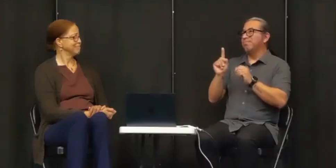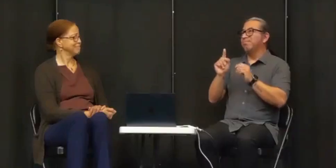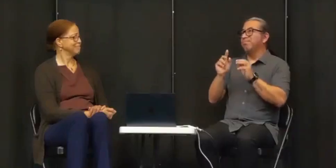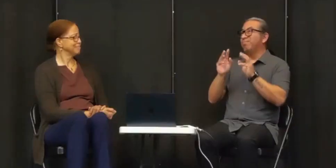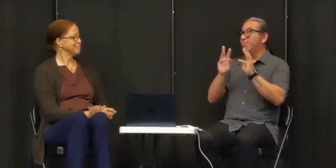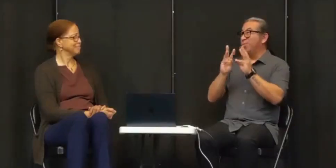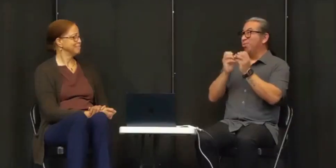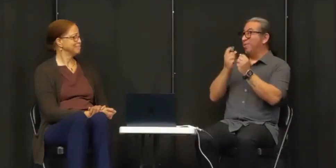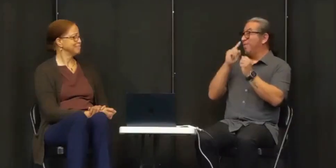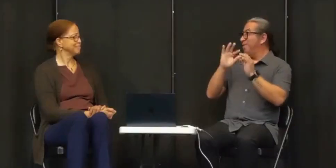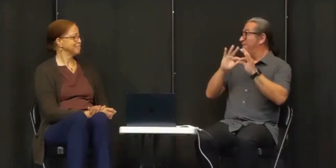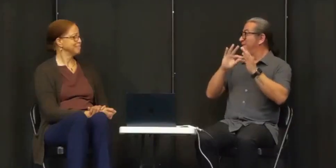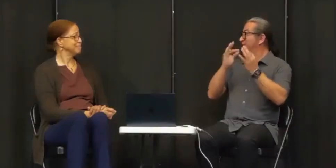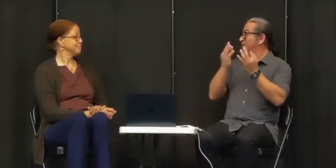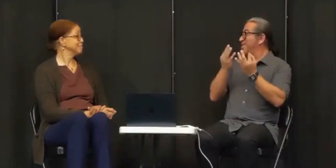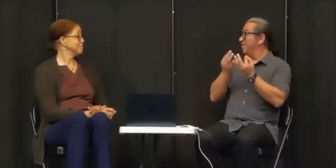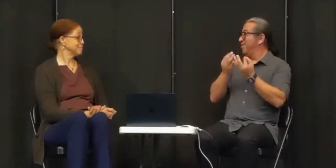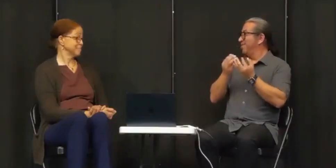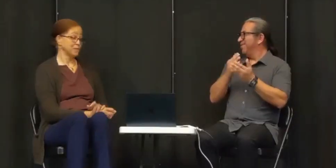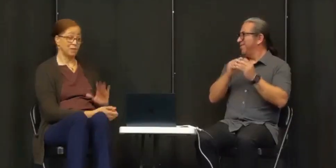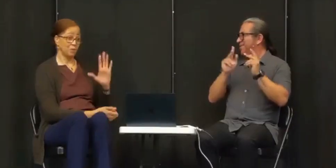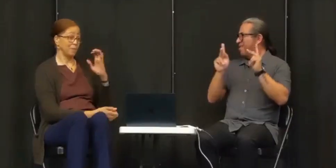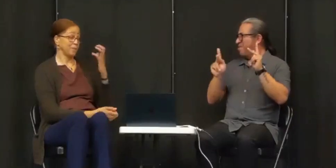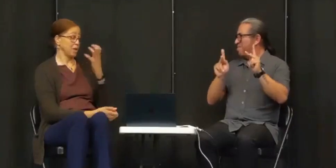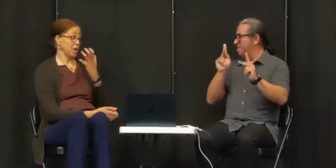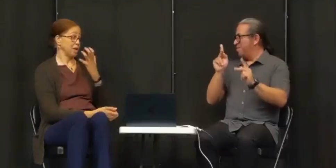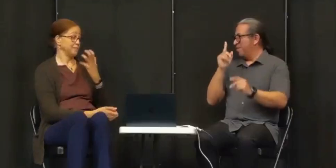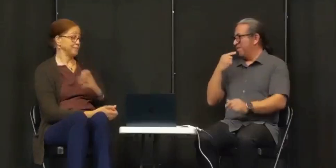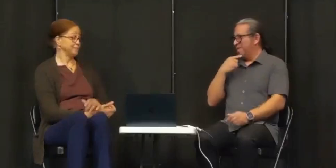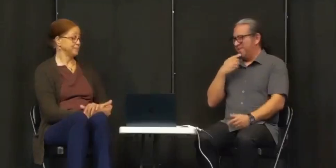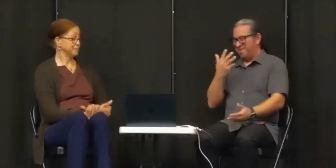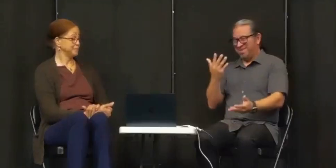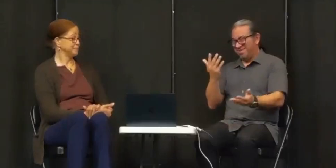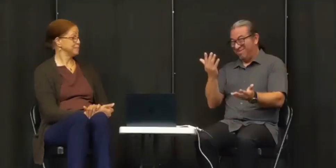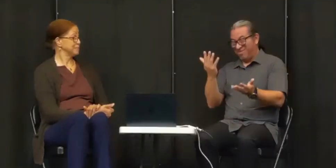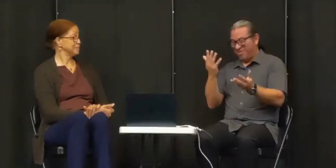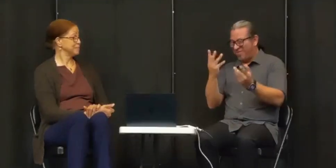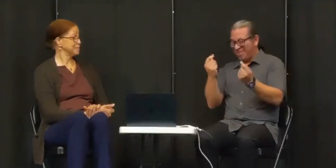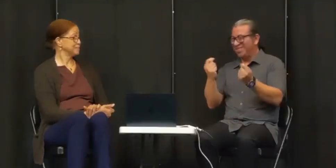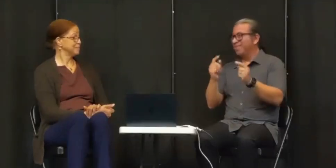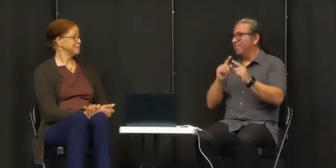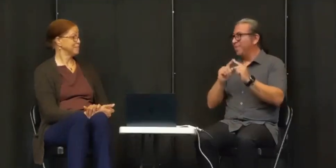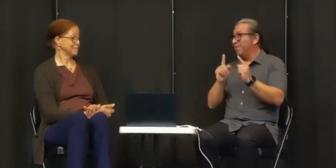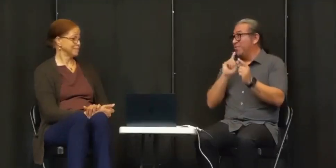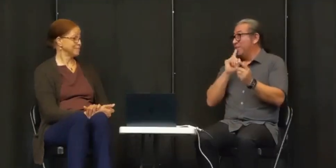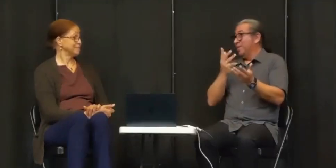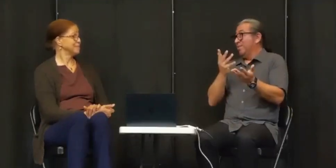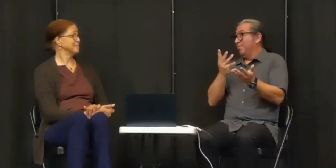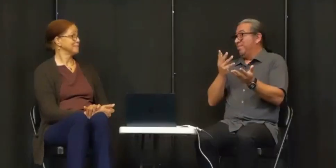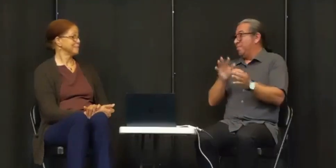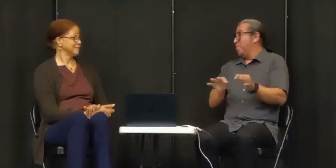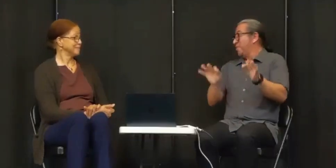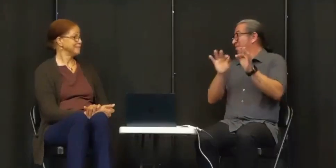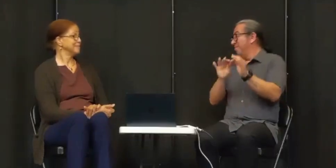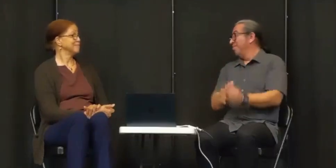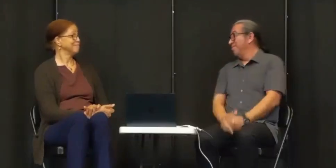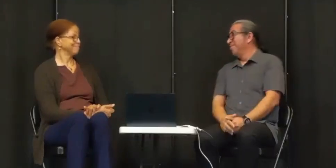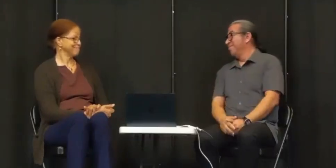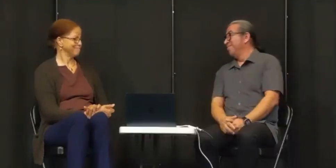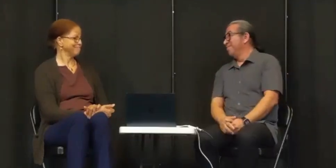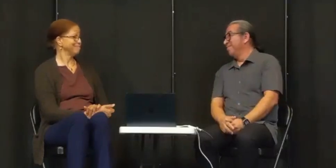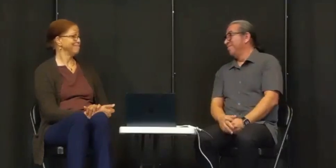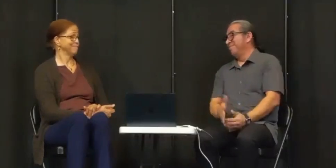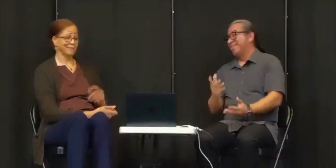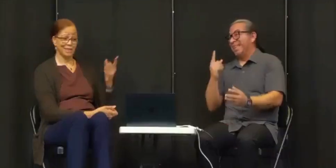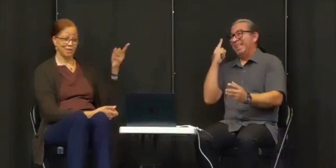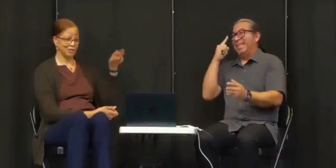It helps if a professional comes, like a workshop for the family, so to speak. That'd be awesome. You know, they'll be like, what? But